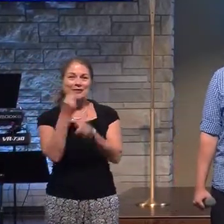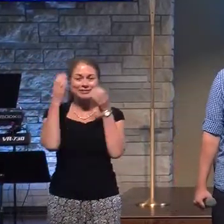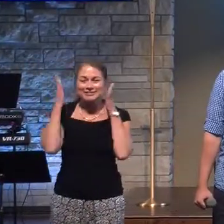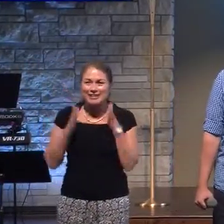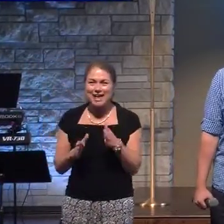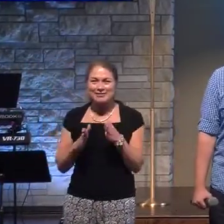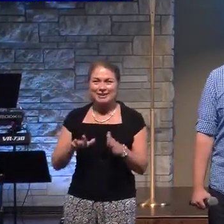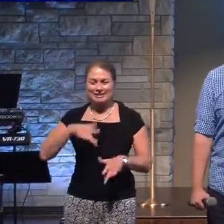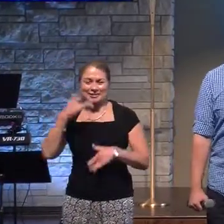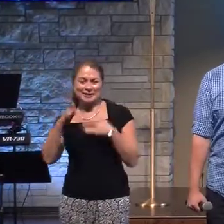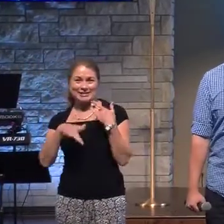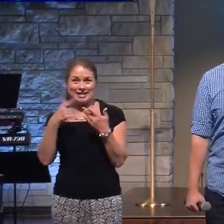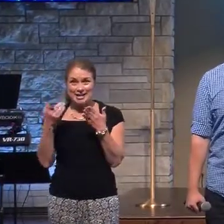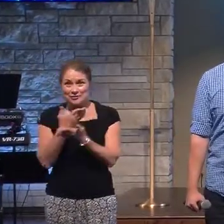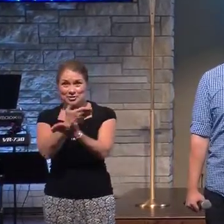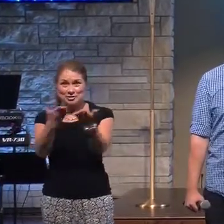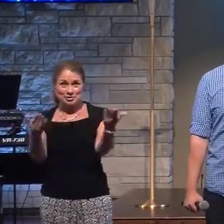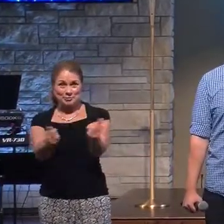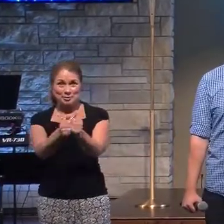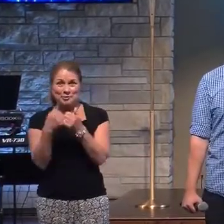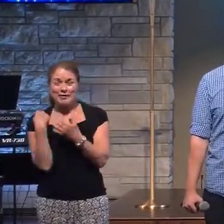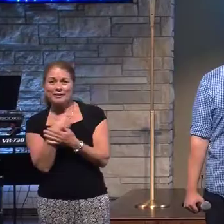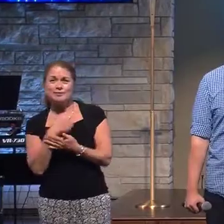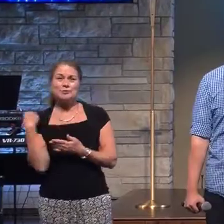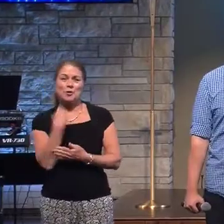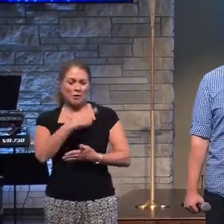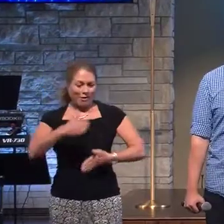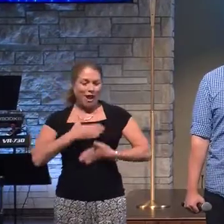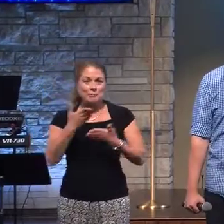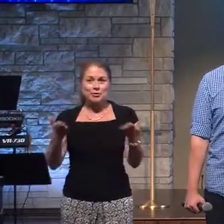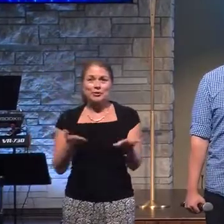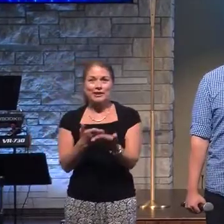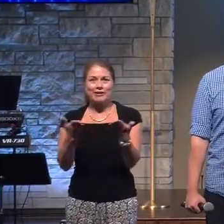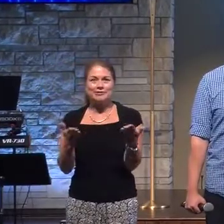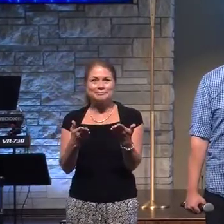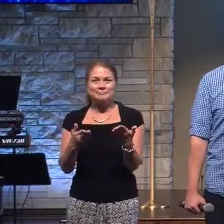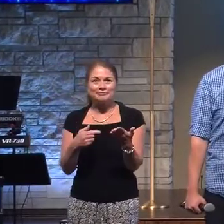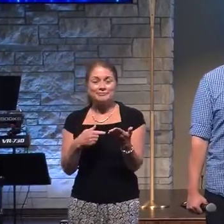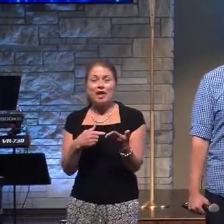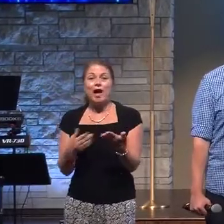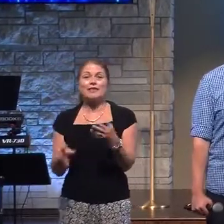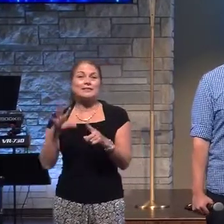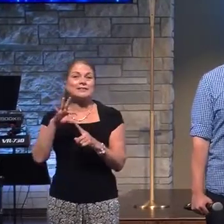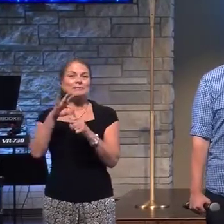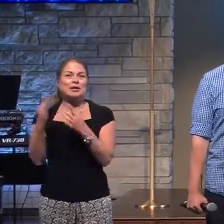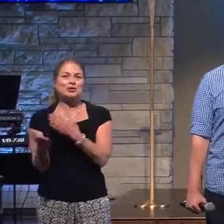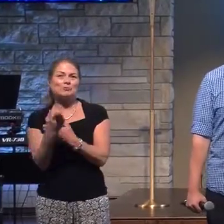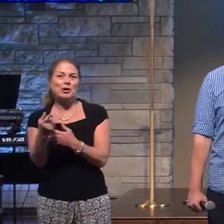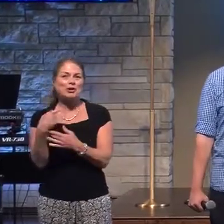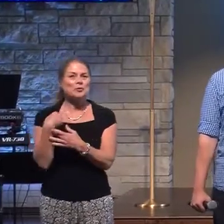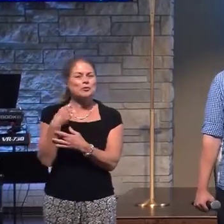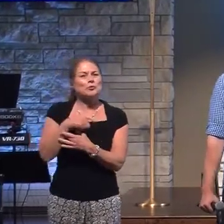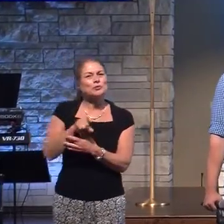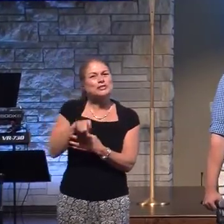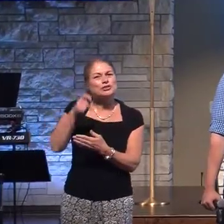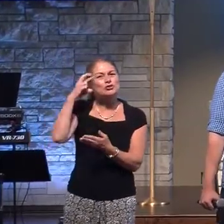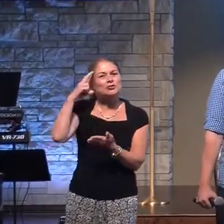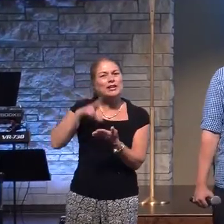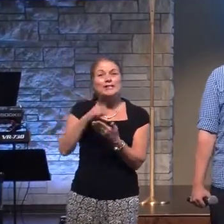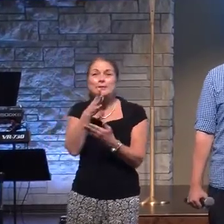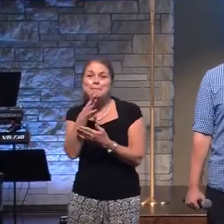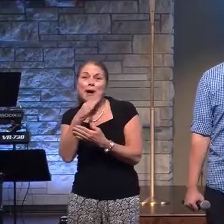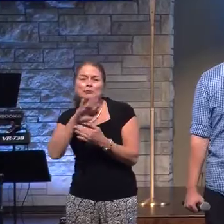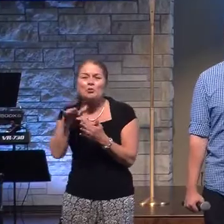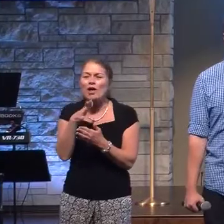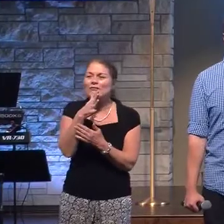Savior, it is so exciting for you guys to be with us. We are glad you are here. You know what? On this special morning, we just got to recognize moms. To all